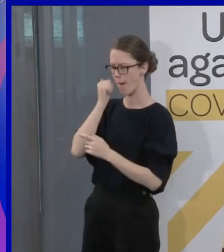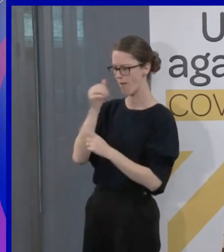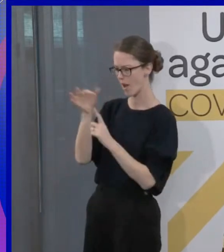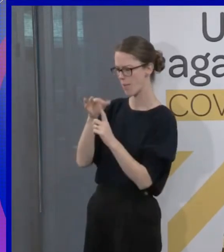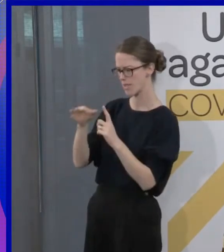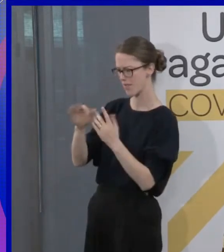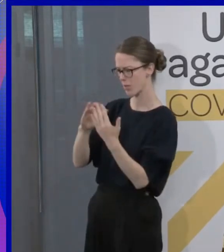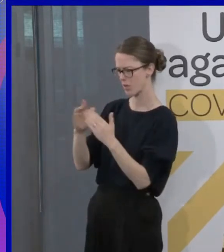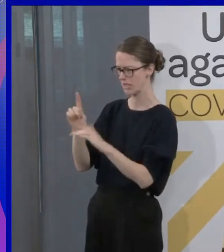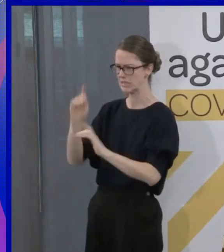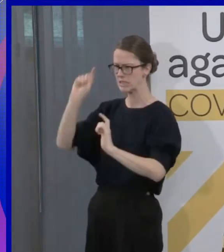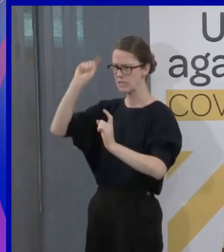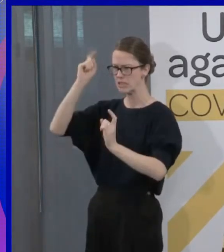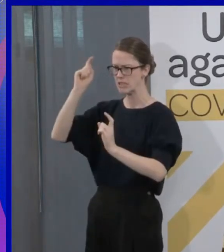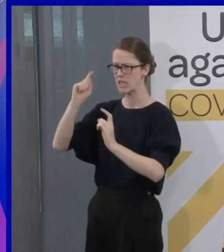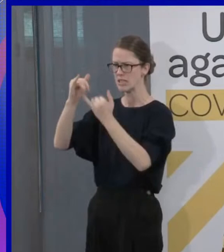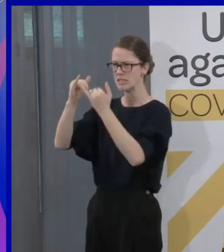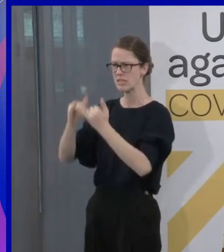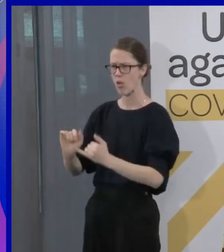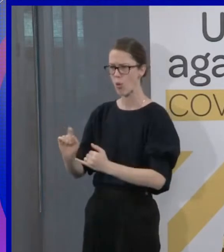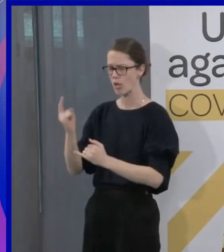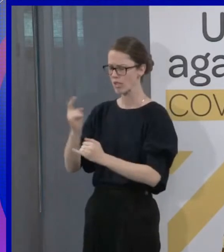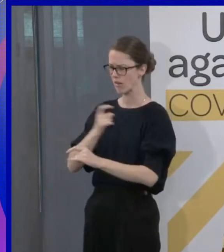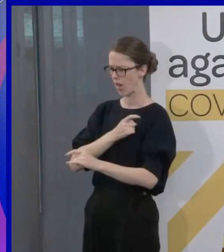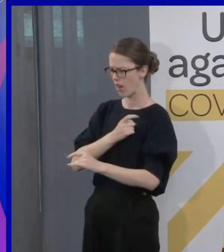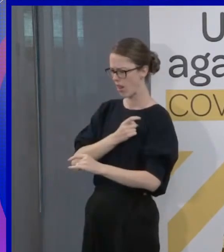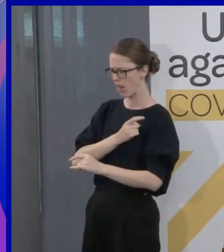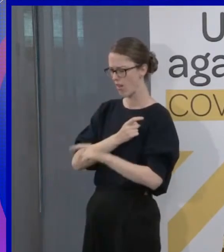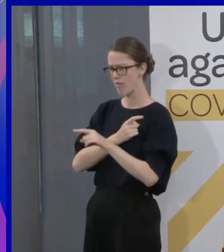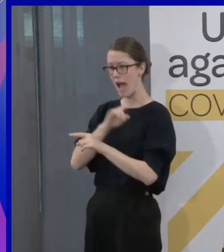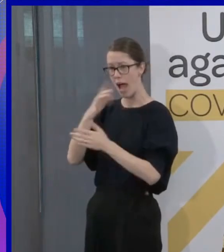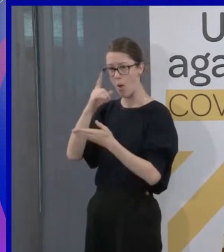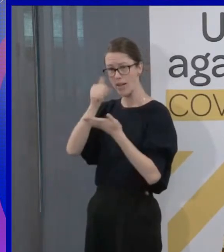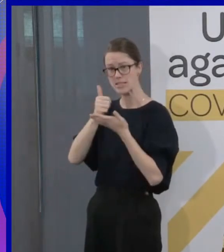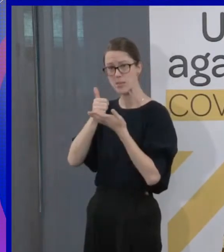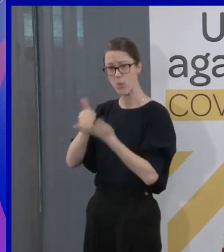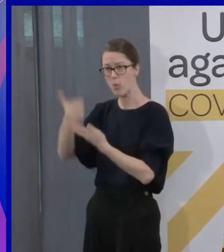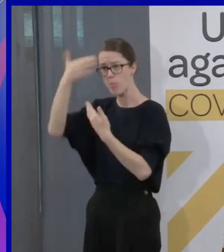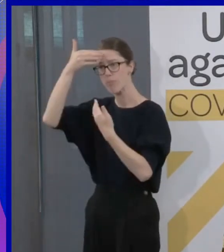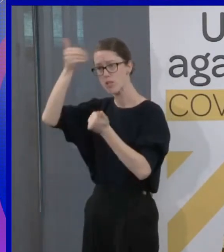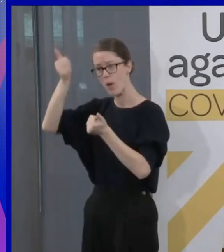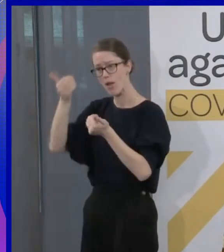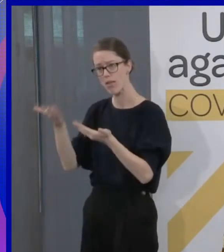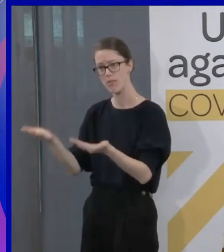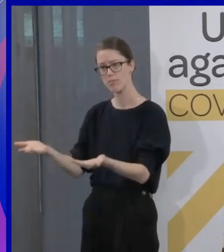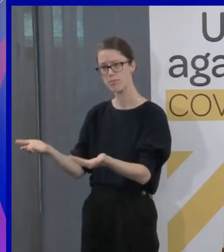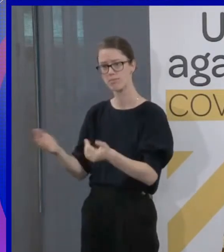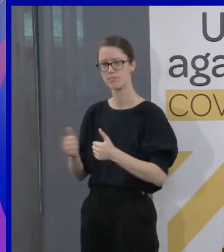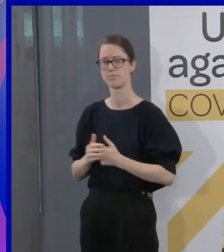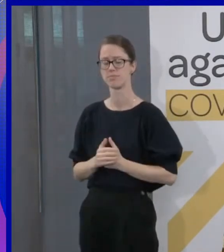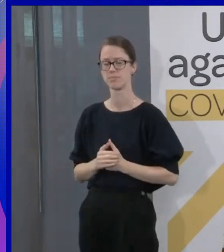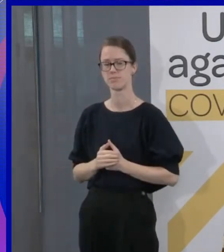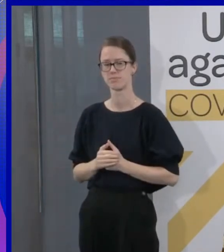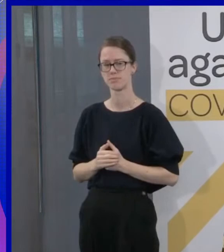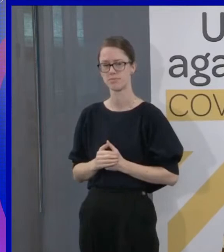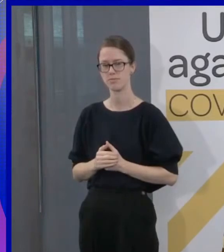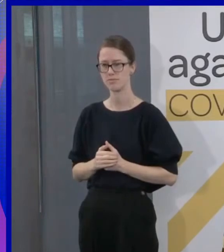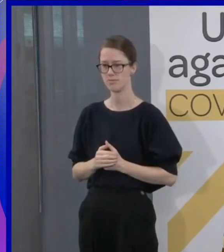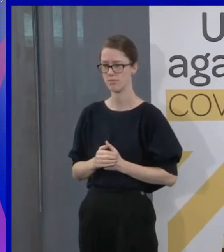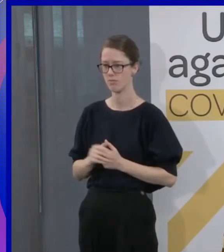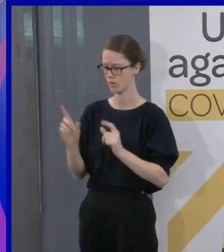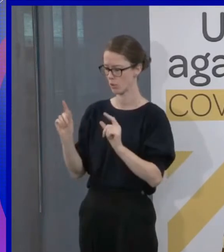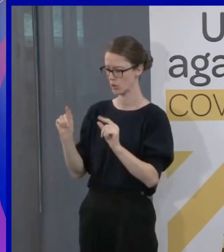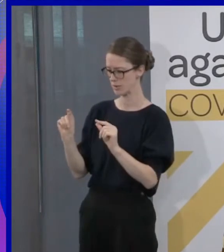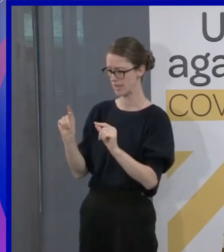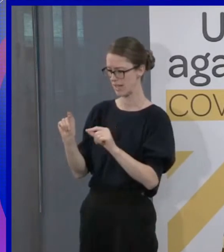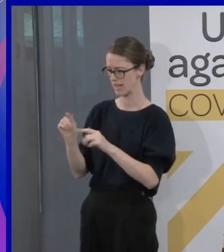communities, especially in South Auckland, what's being done to help support the mental well-being of those communities? And if there's something being